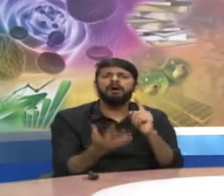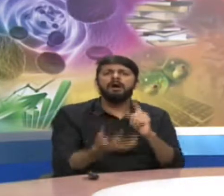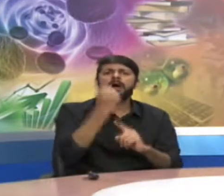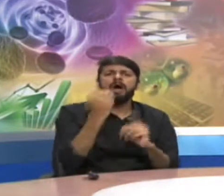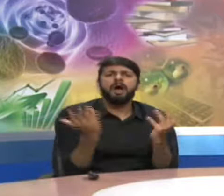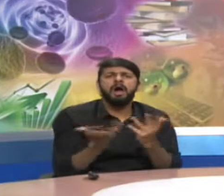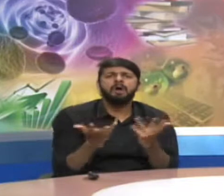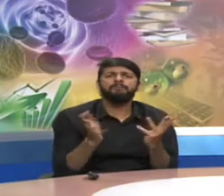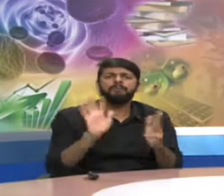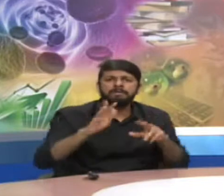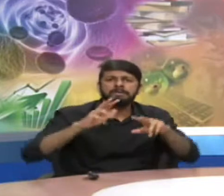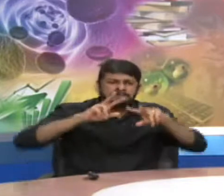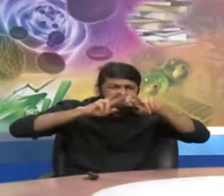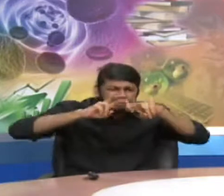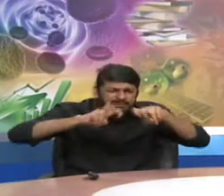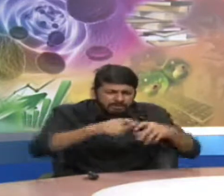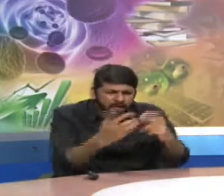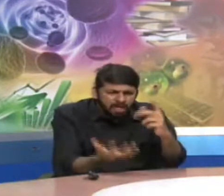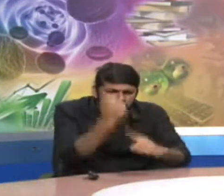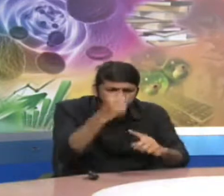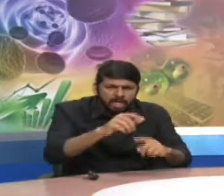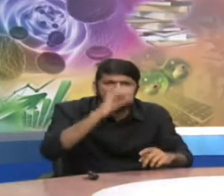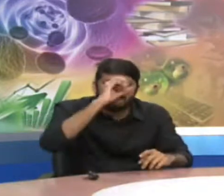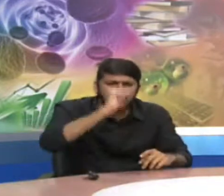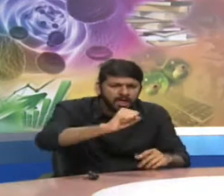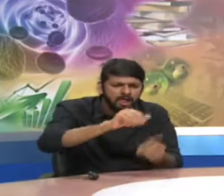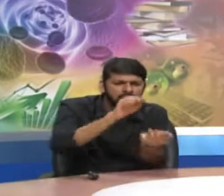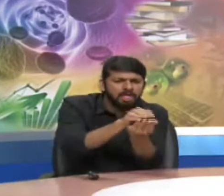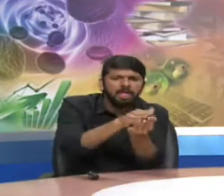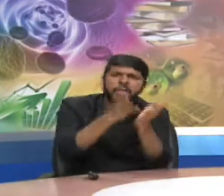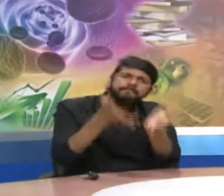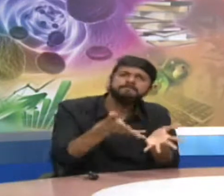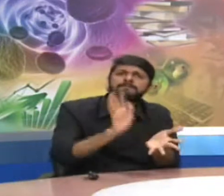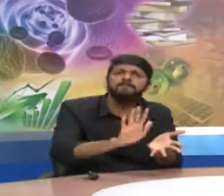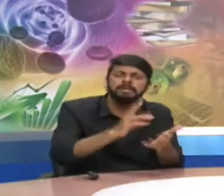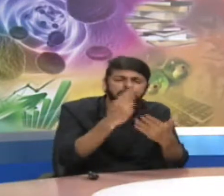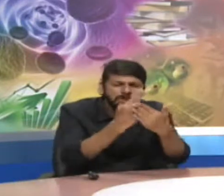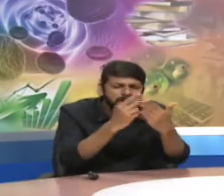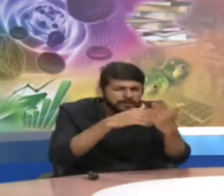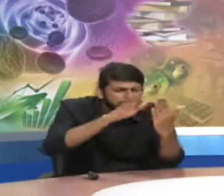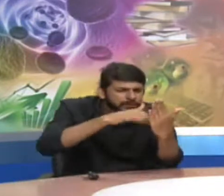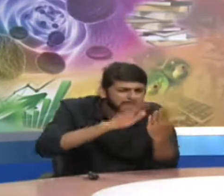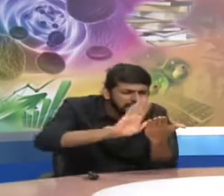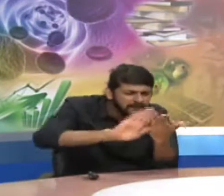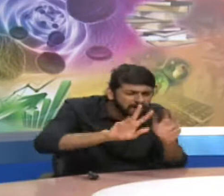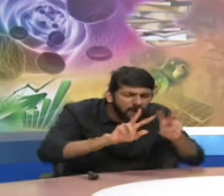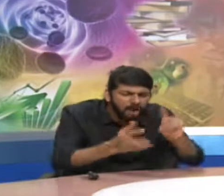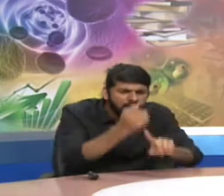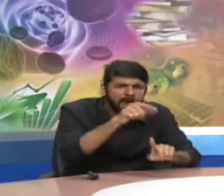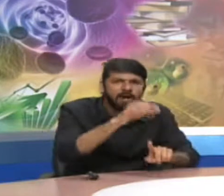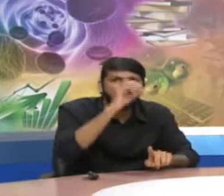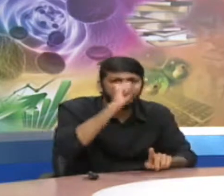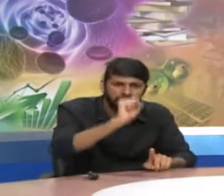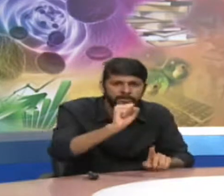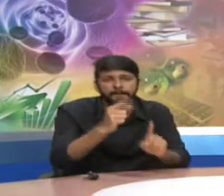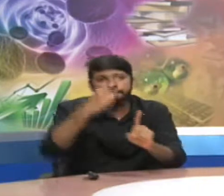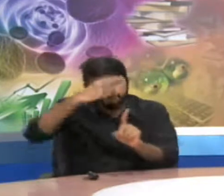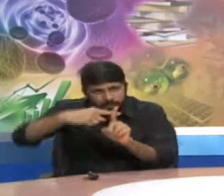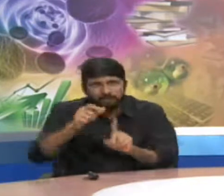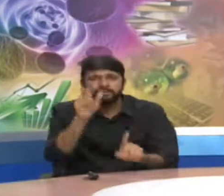as well as a painting of rhinoceros hunted by 3 men.